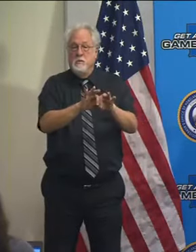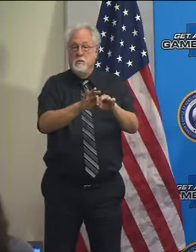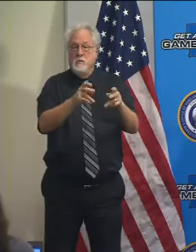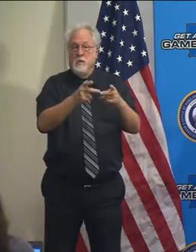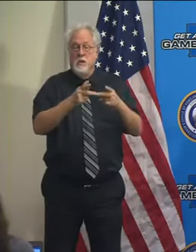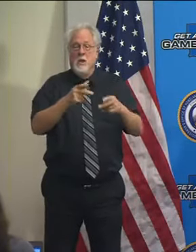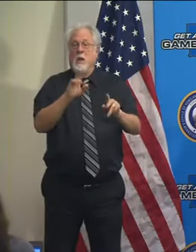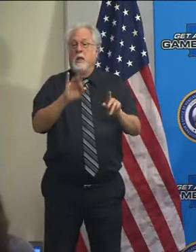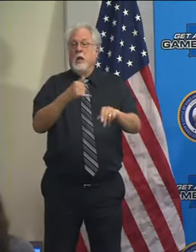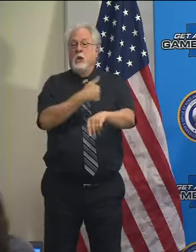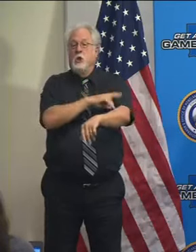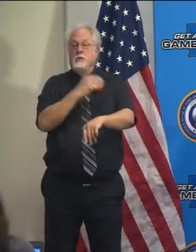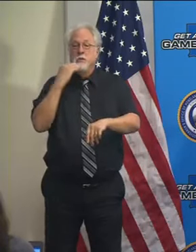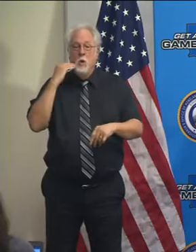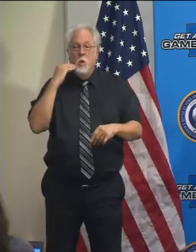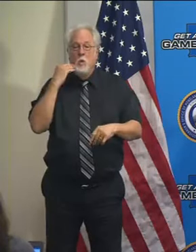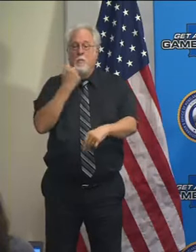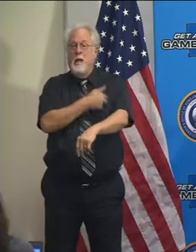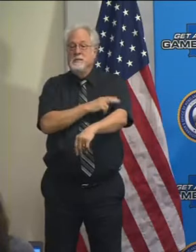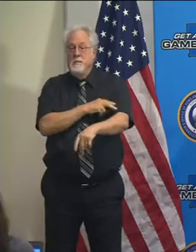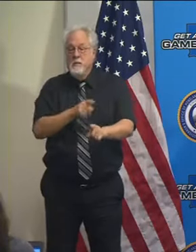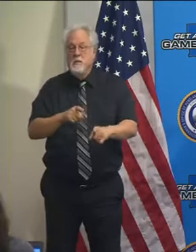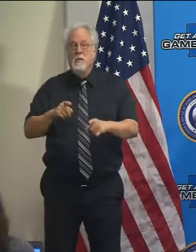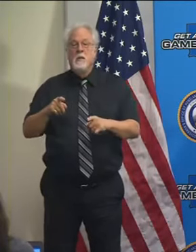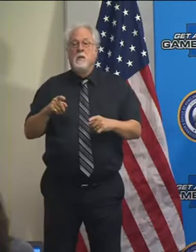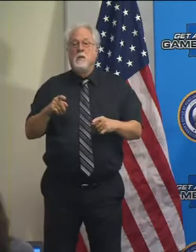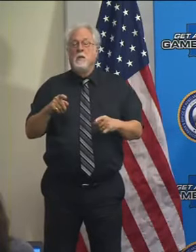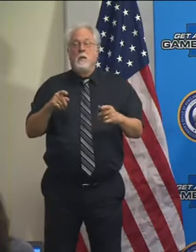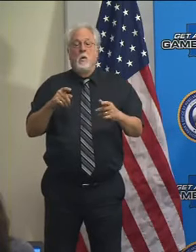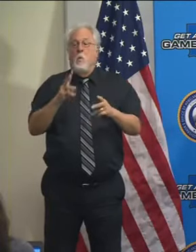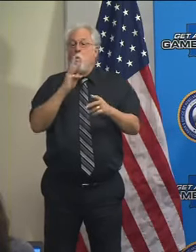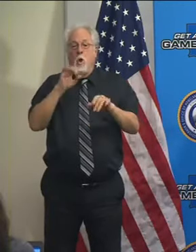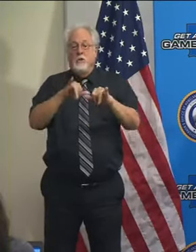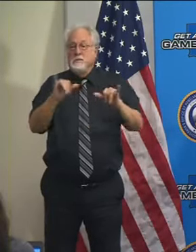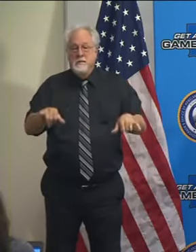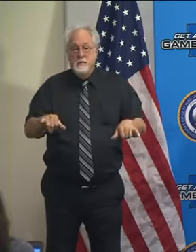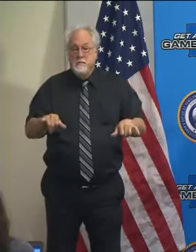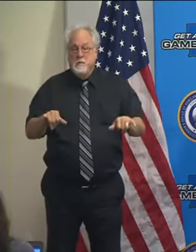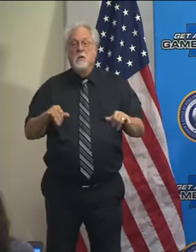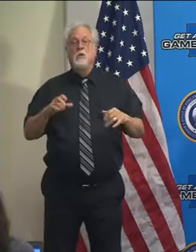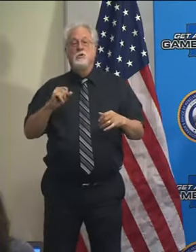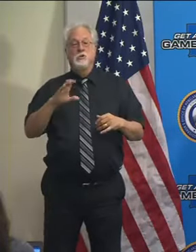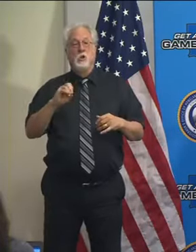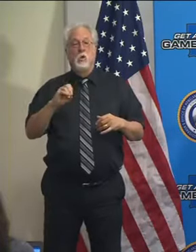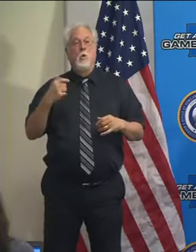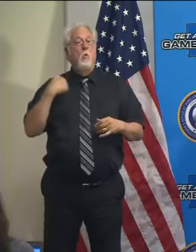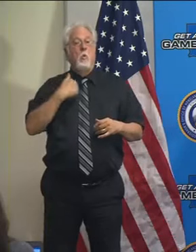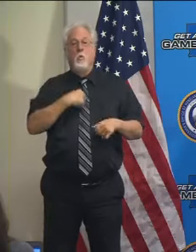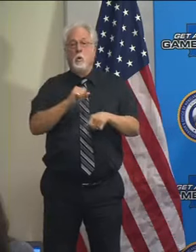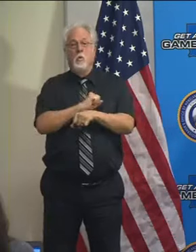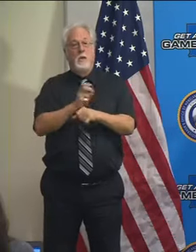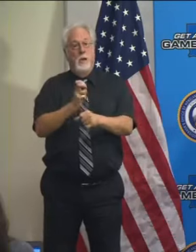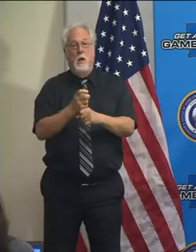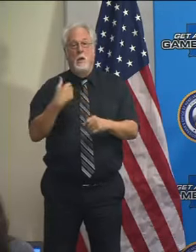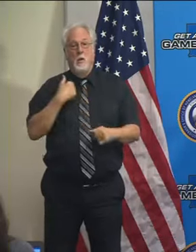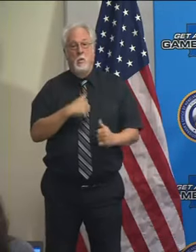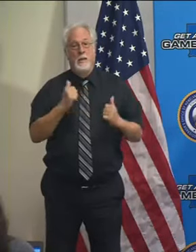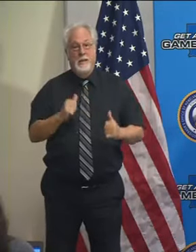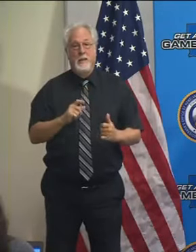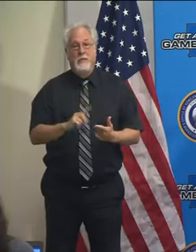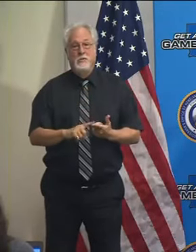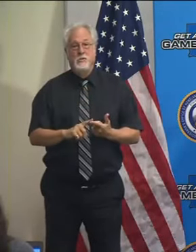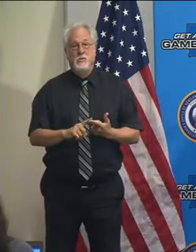they're nursing homes, hospitals, water systems, and so forth. So we're working as hard as we can as a